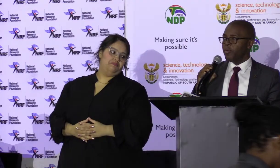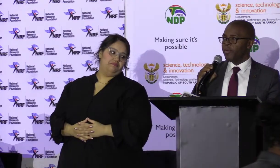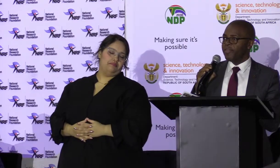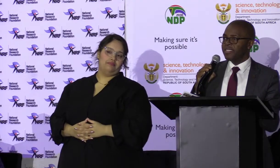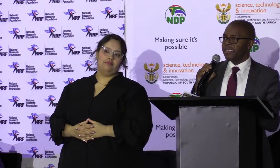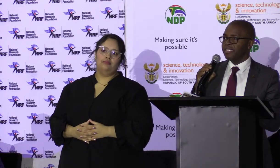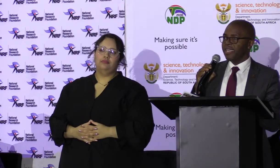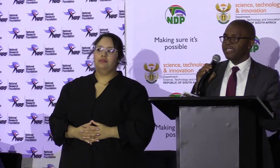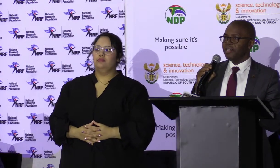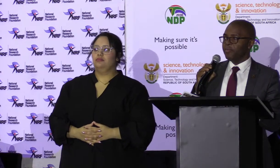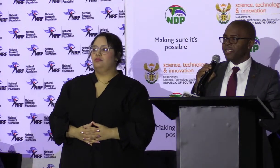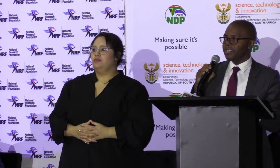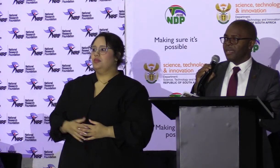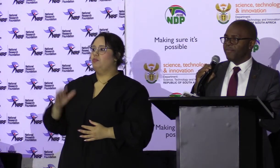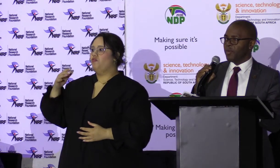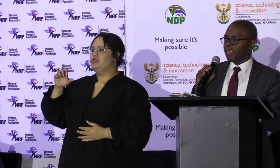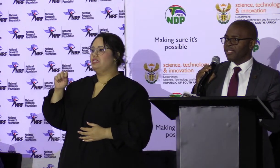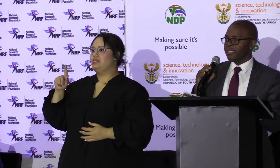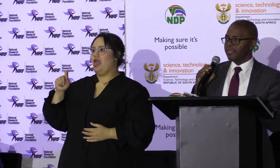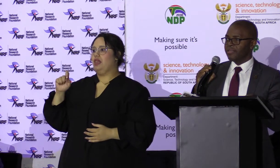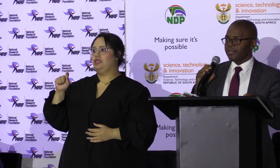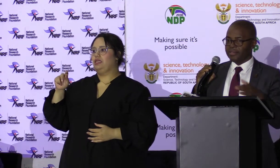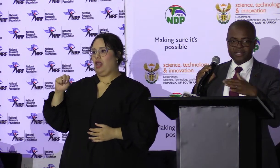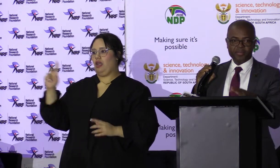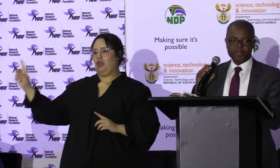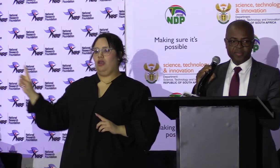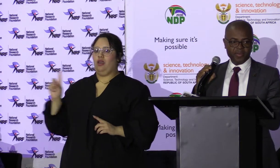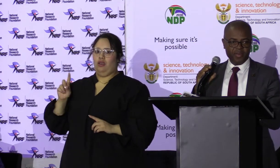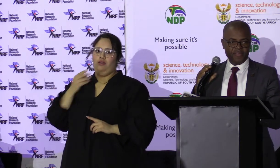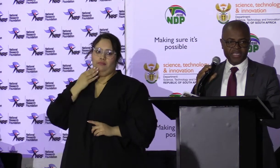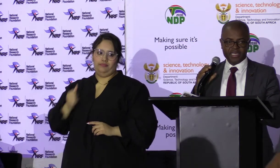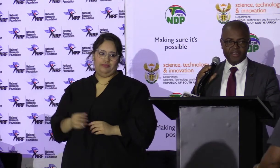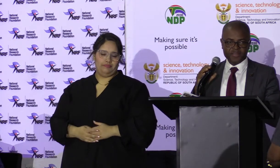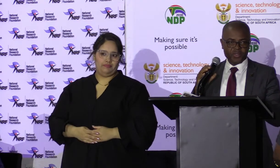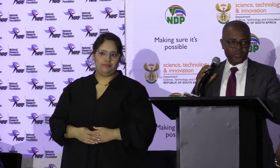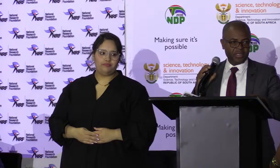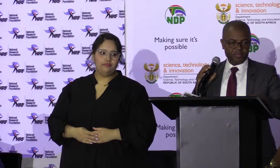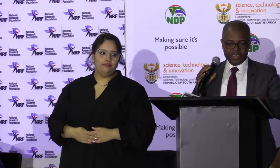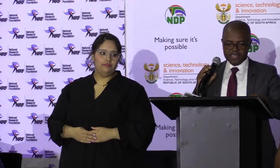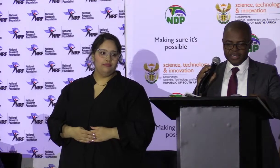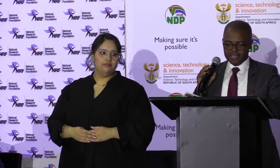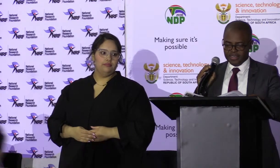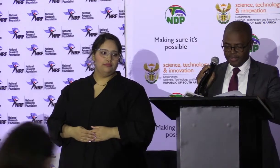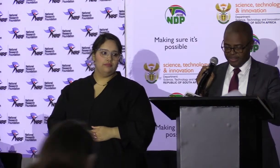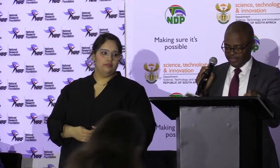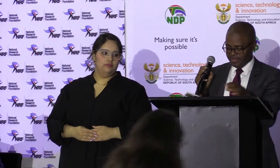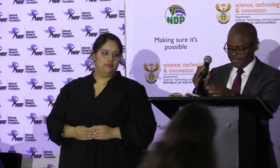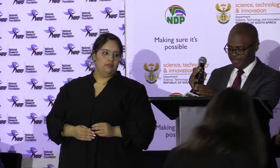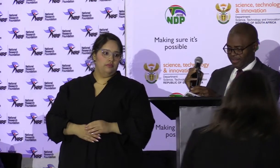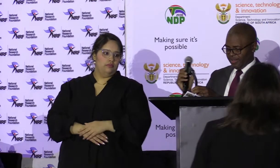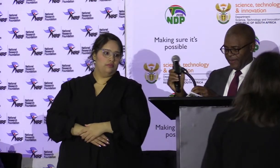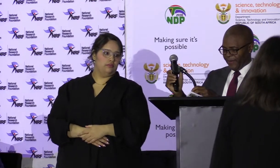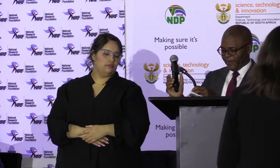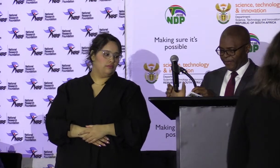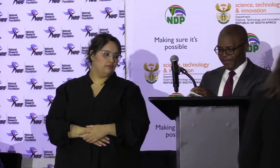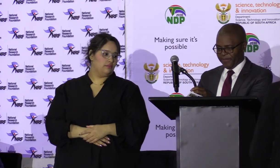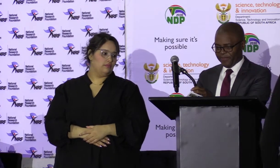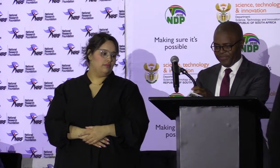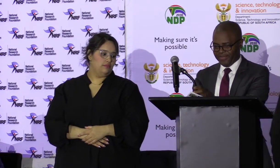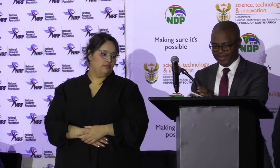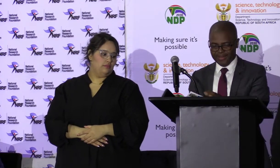Okay. So Professor Skelton, please come forward and offer the gifts to the ministers.